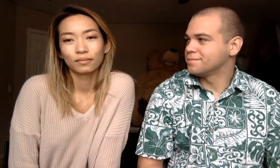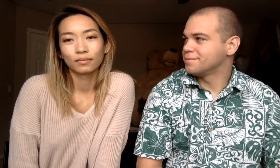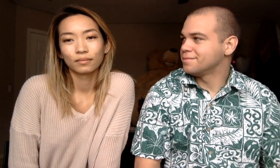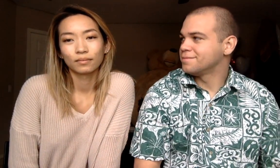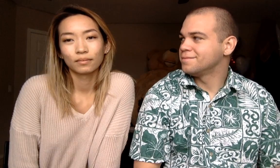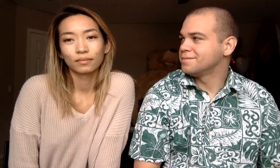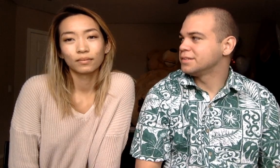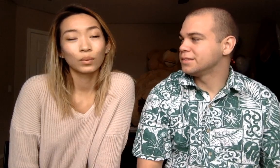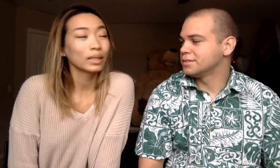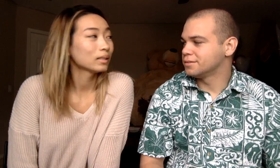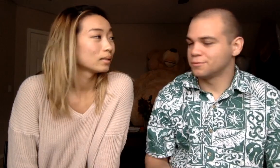What?